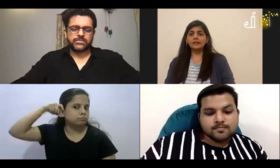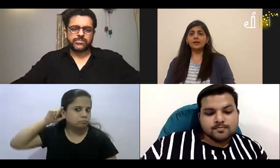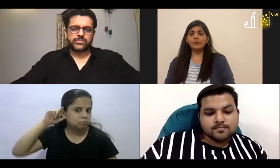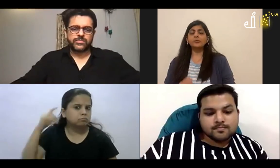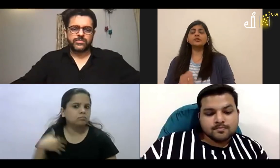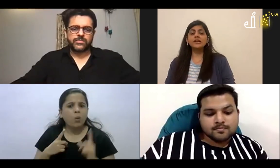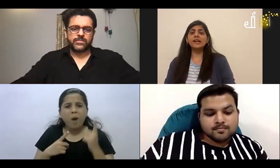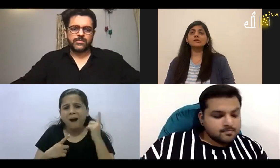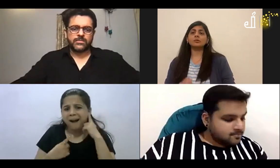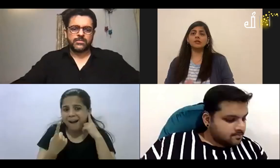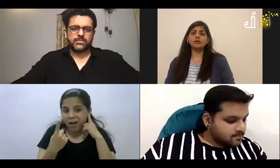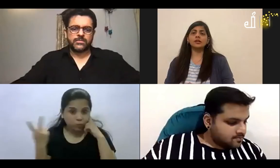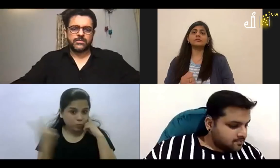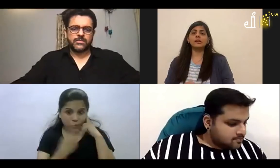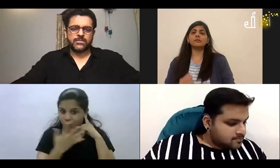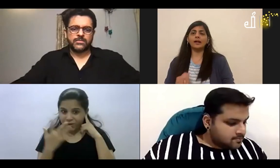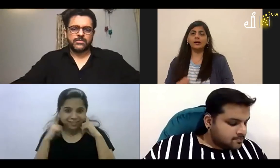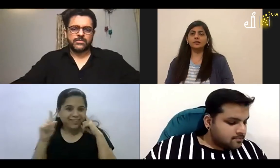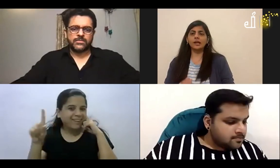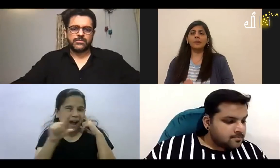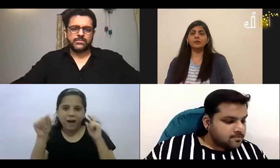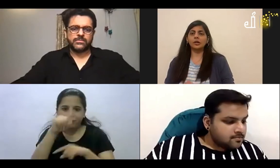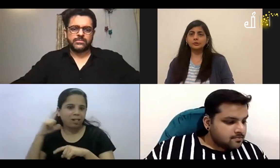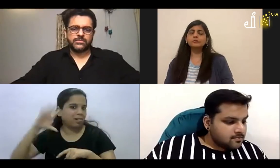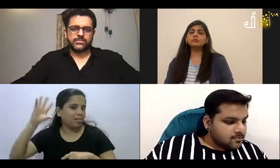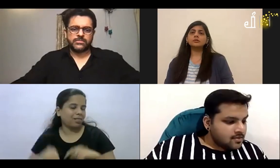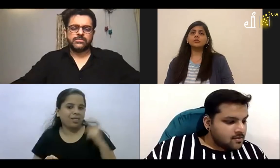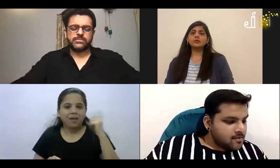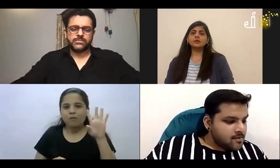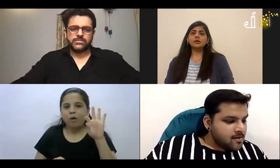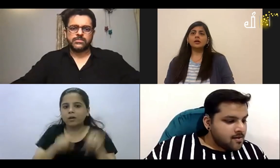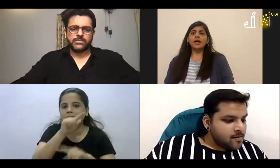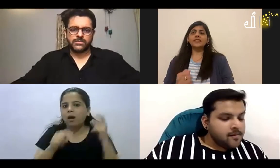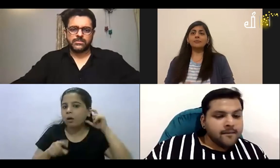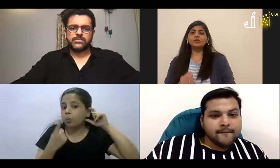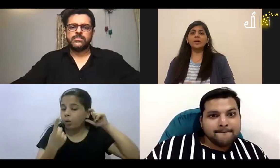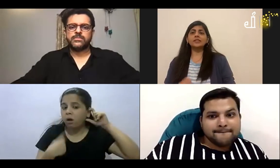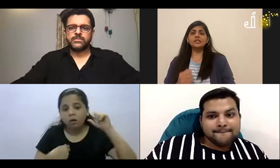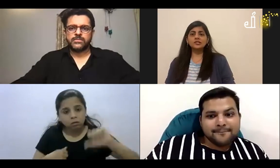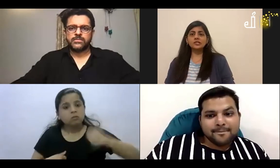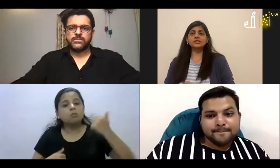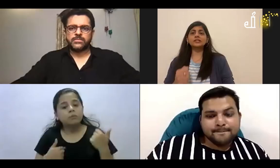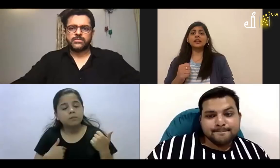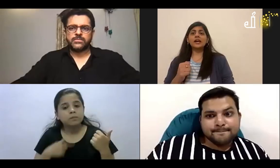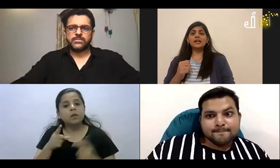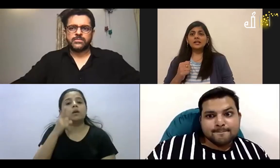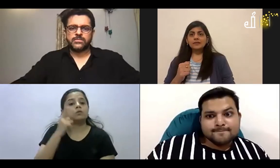side, I was unilateral with the hearing aid till I went to college. And that was when the